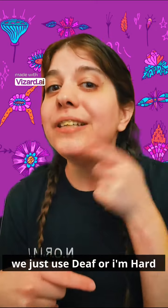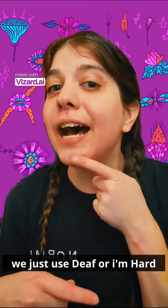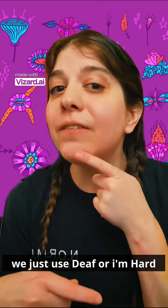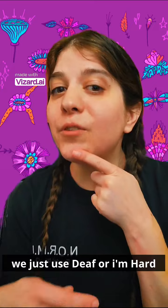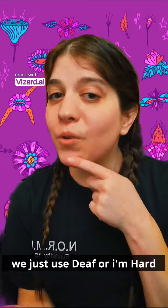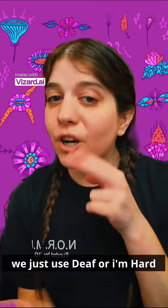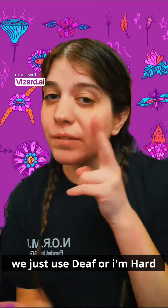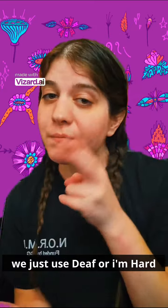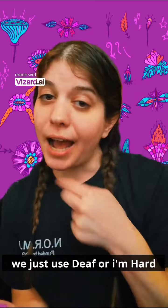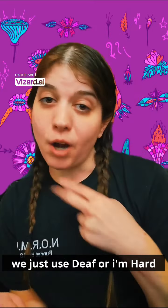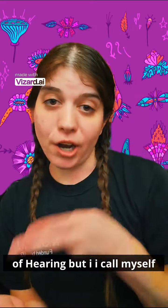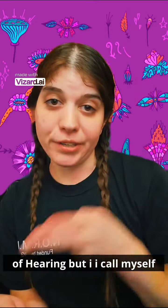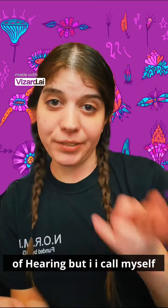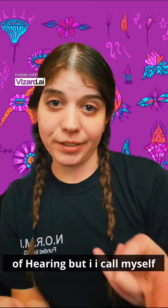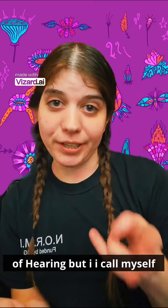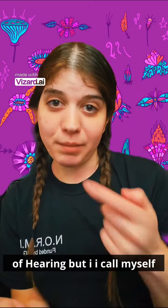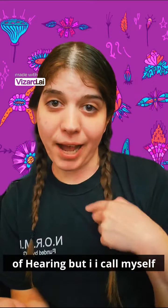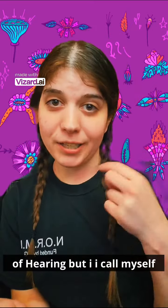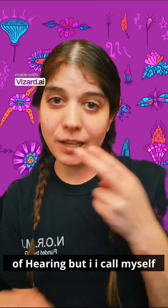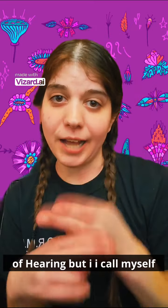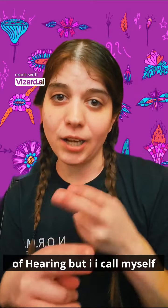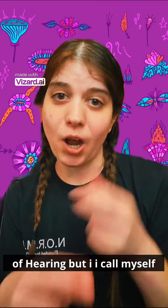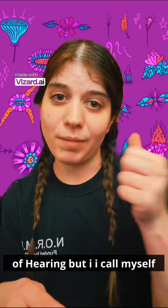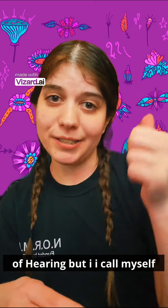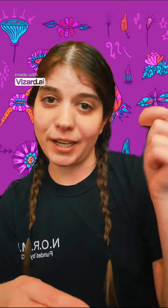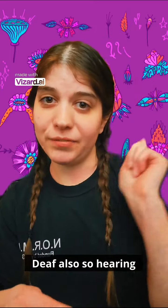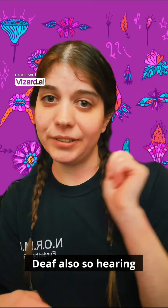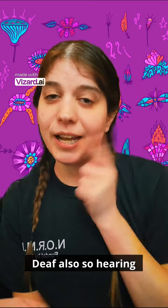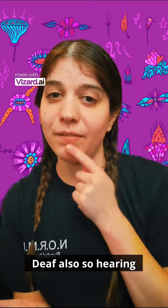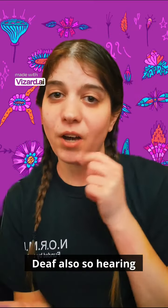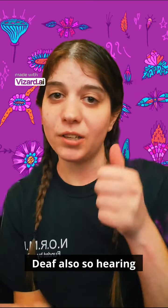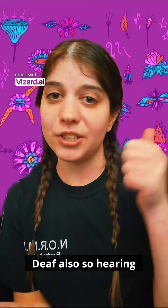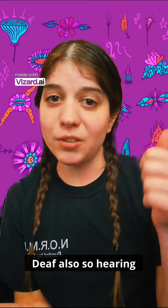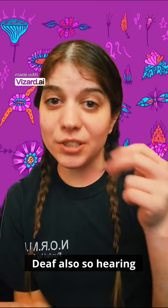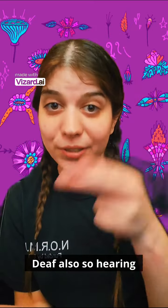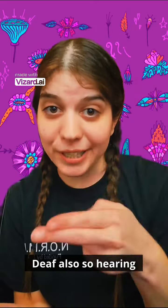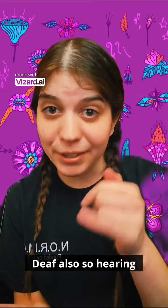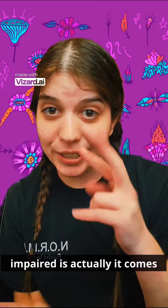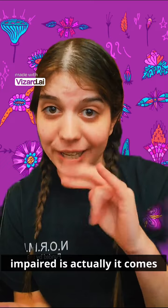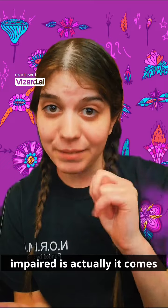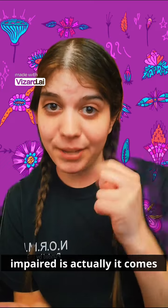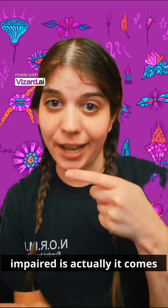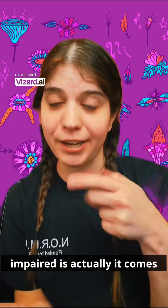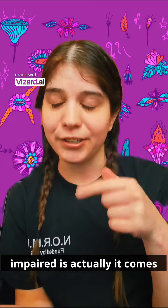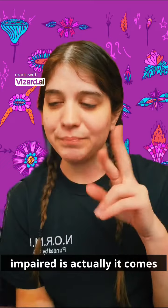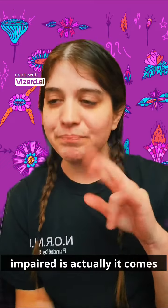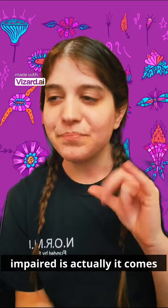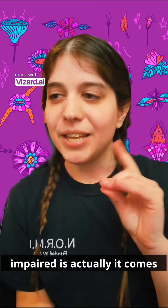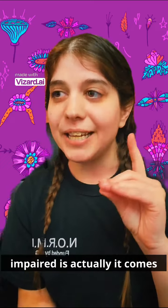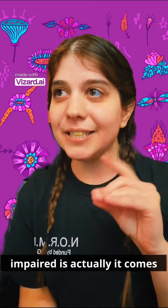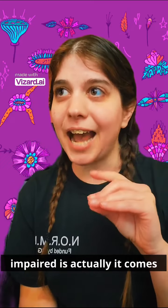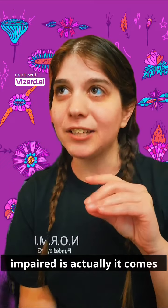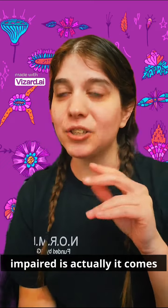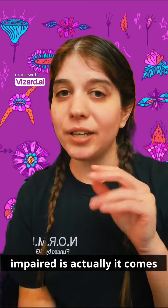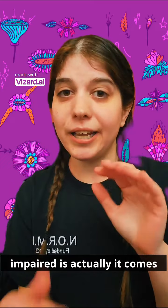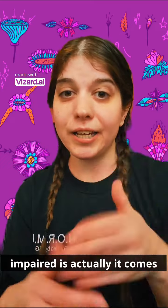deaf, or I'm hard of hearing, but I call myself deaf also. So, hearing impaired is actually, it